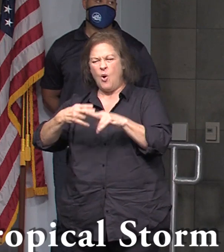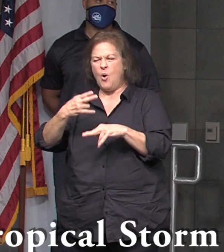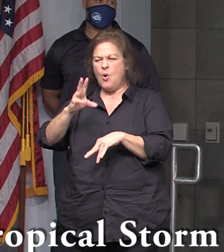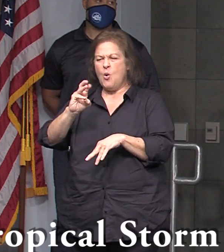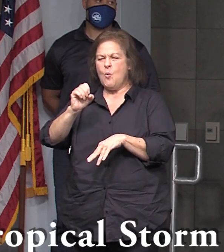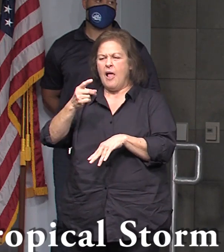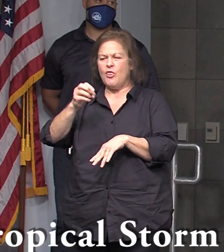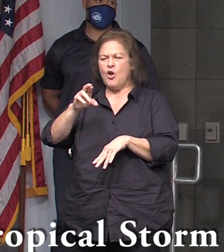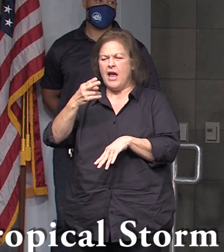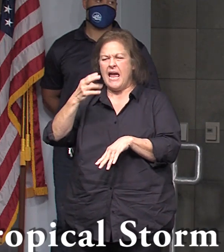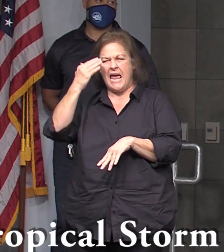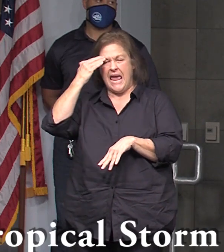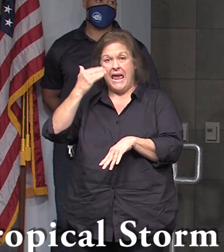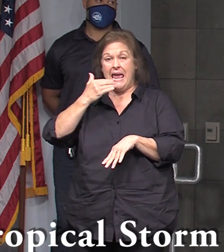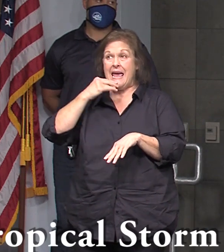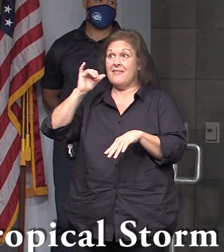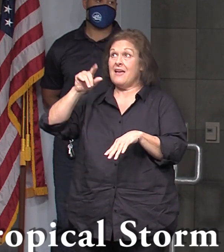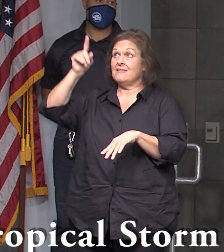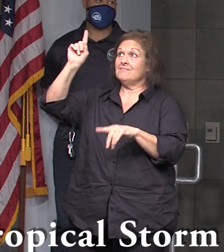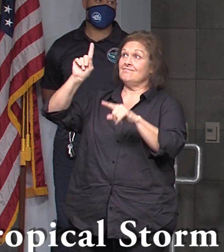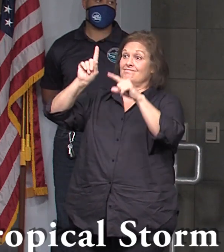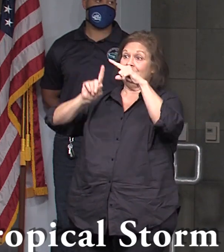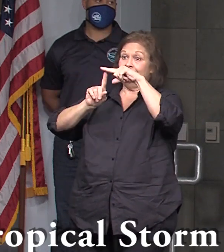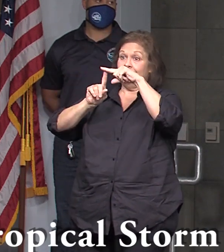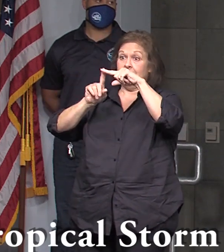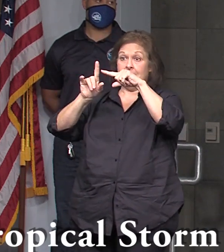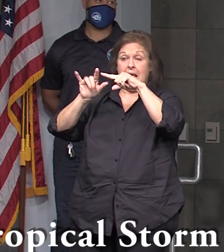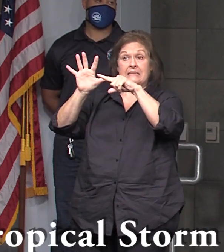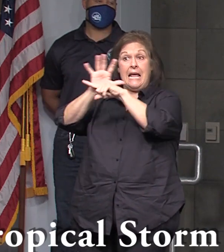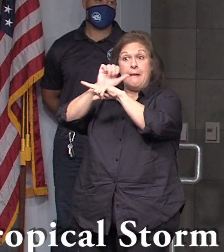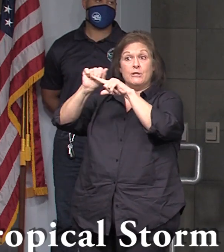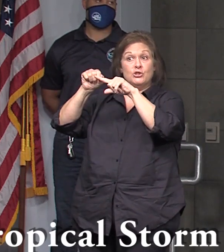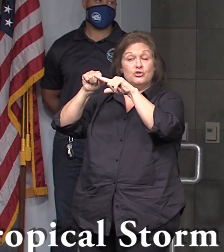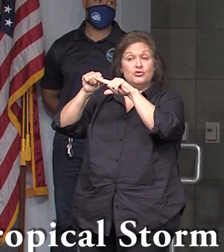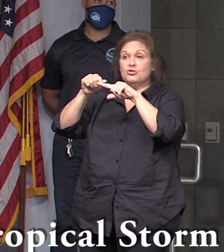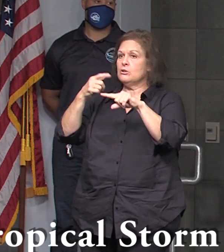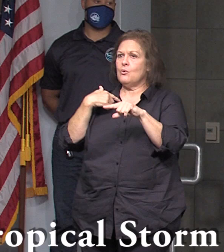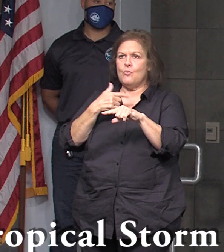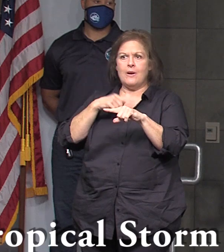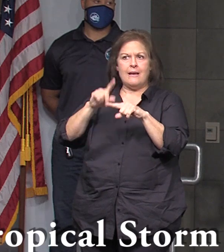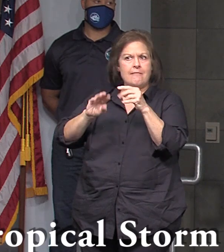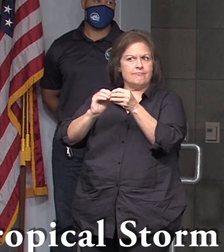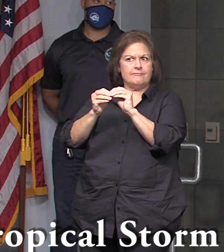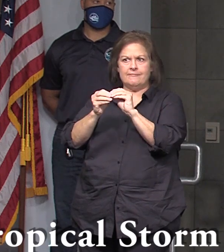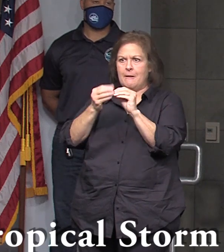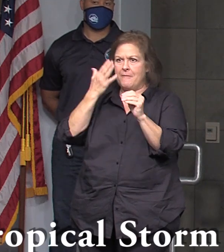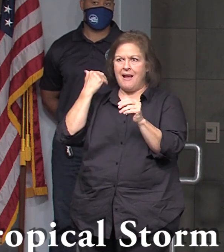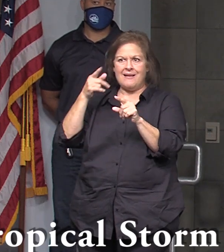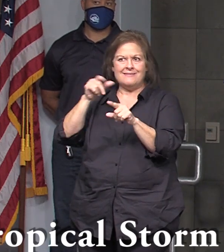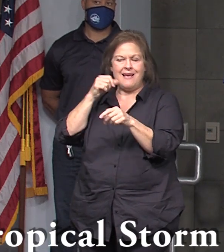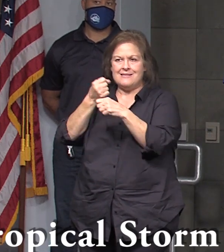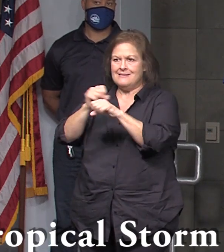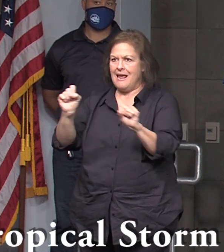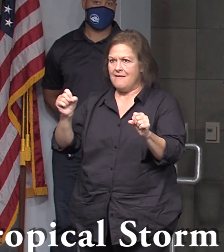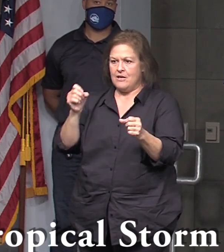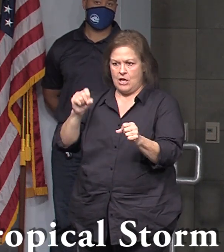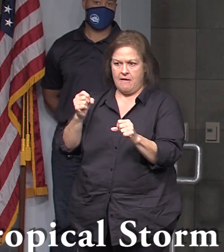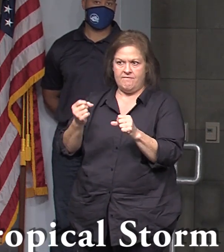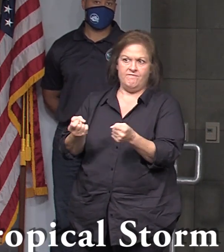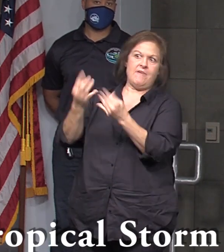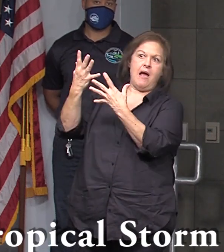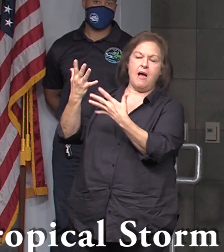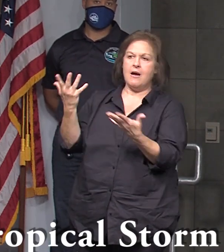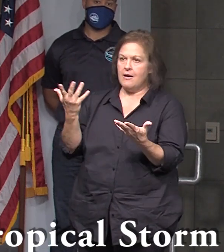pokes up like this on the top of your roof. If that gets damaged and pulled off, we cannot restore your power because it's not safe. It could be a fire